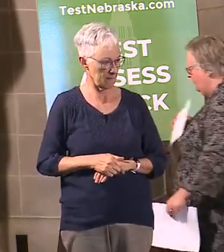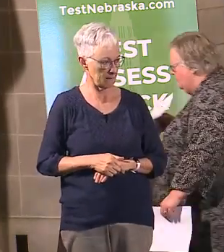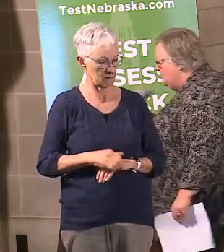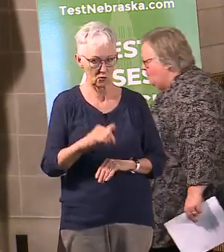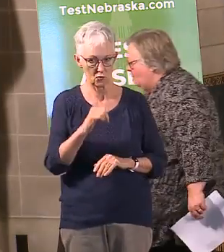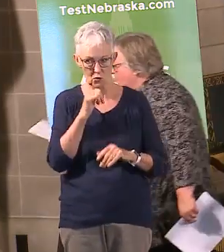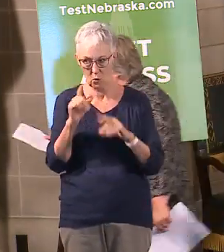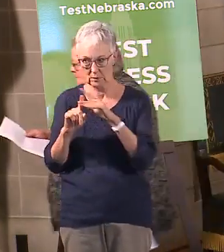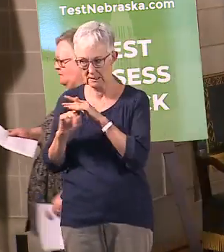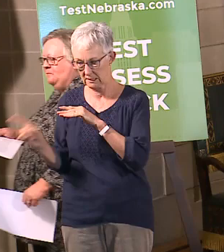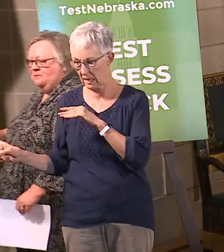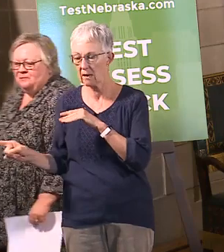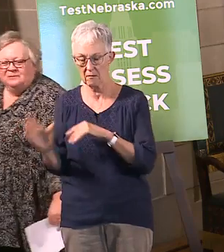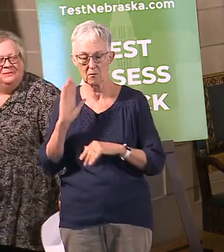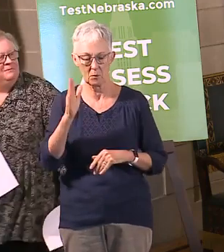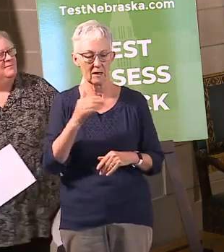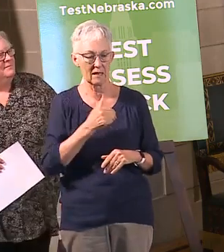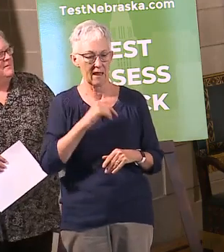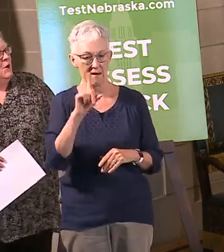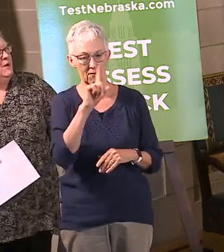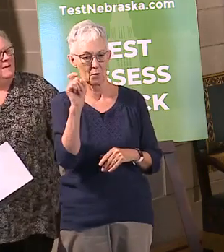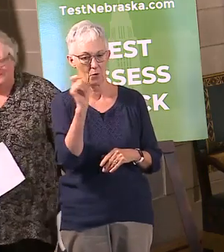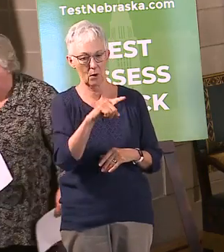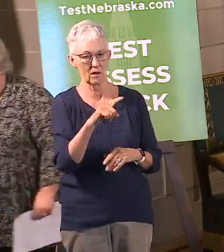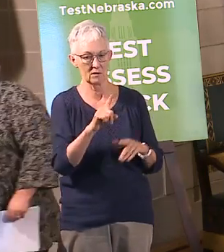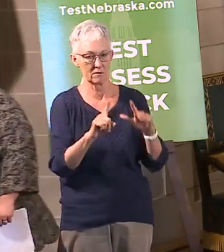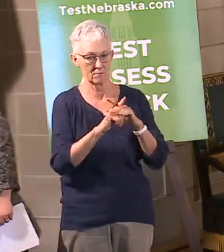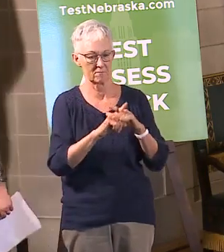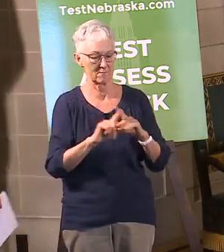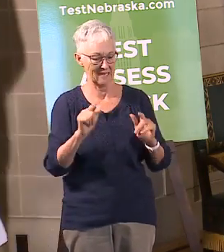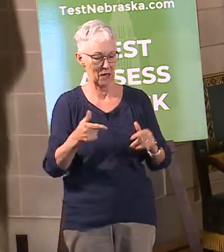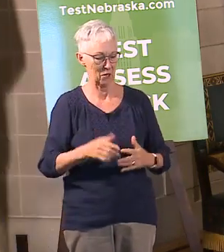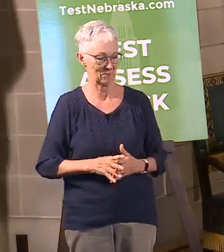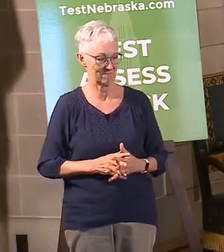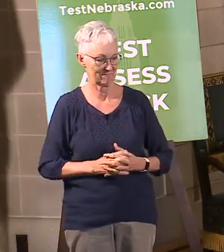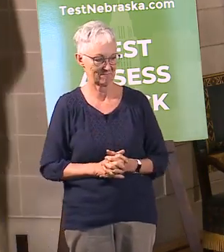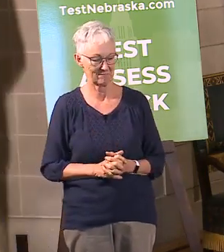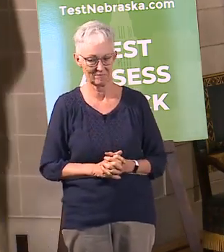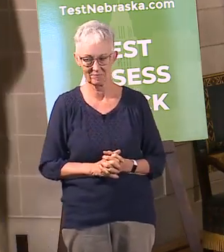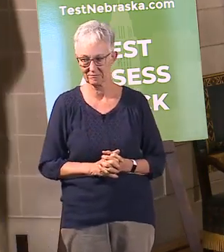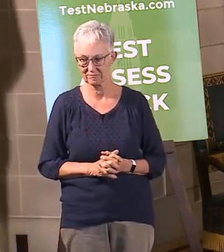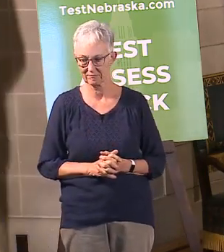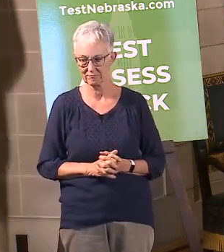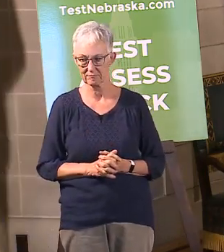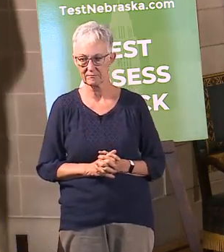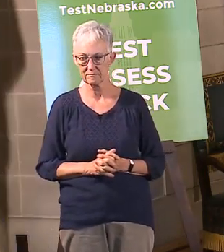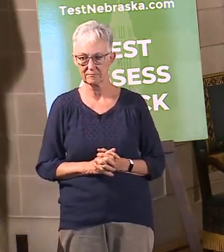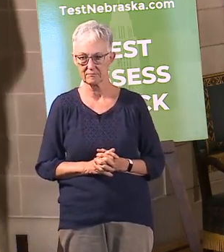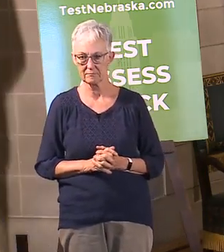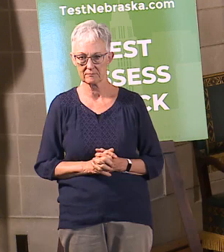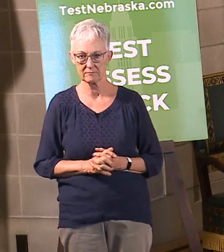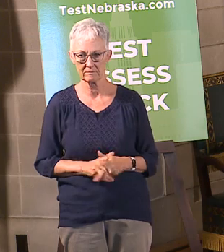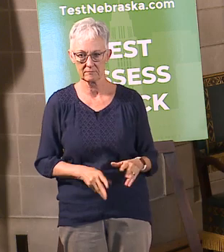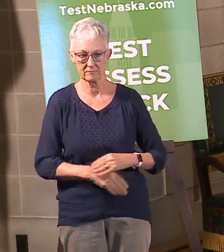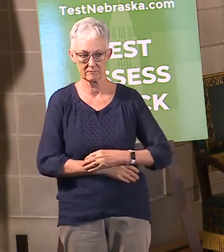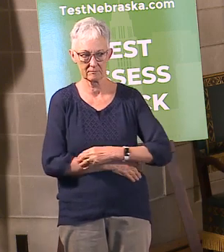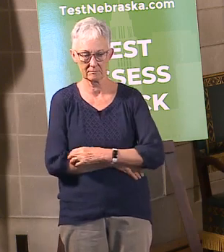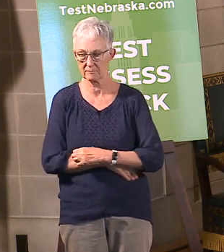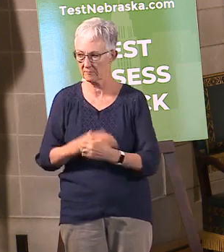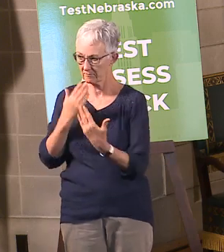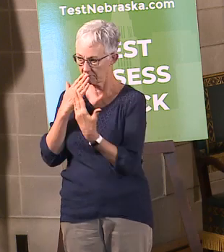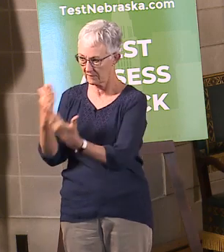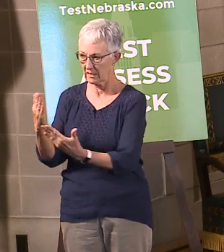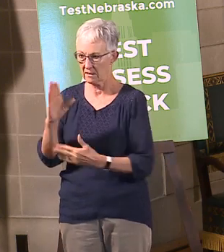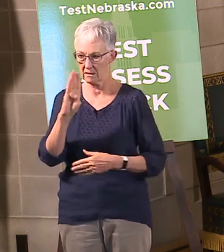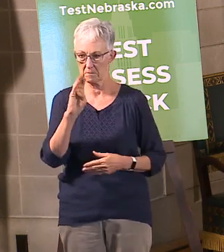I know we've got some other questions. We're going to have other questions on this, so don't go too far away. All right. So thank you very much,